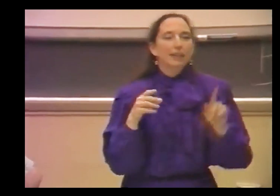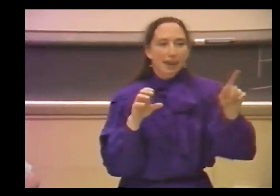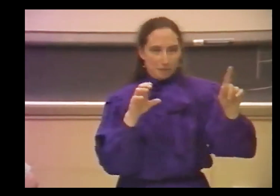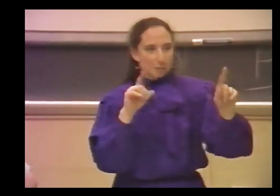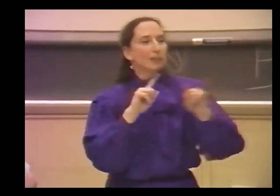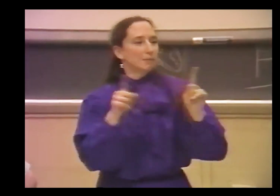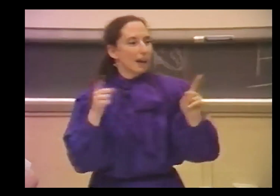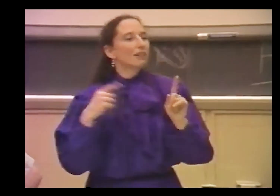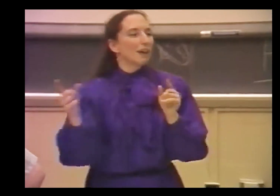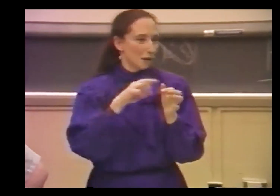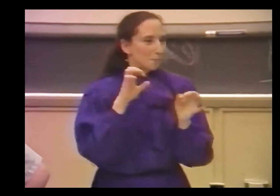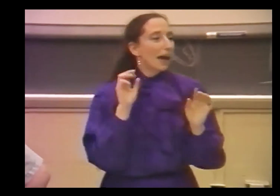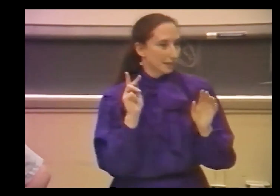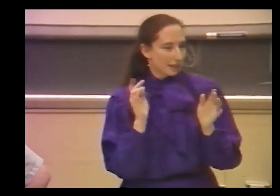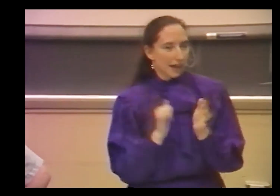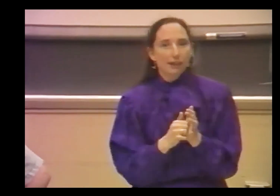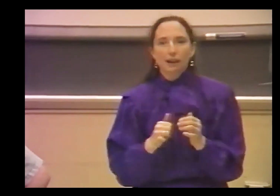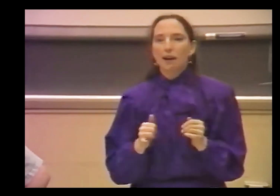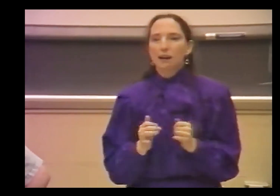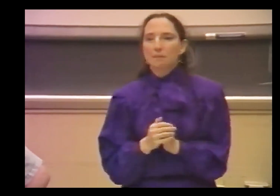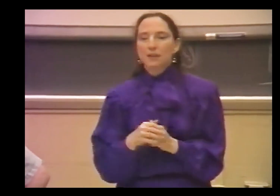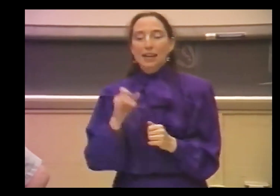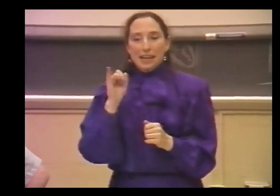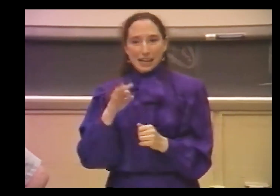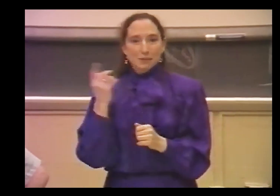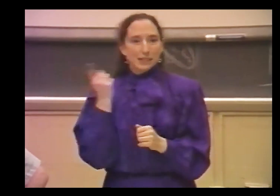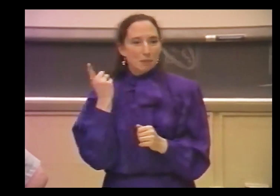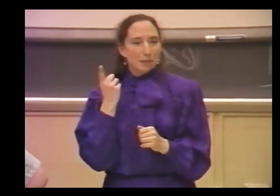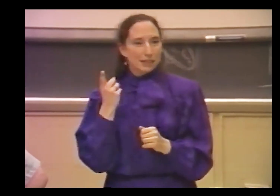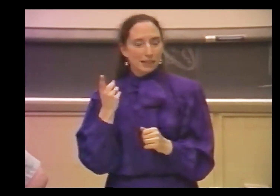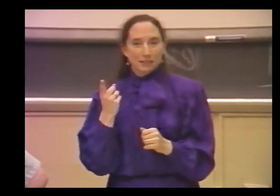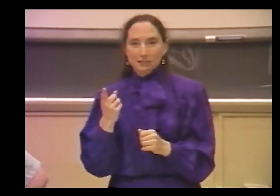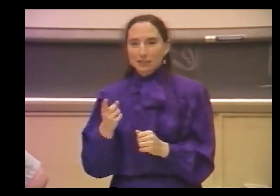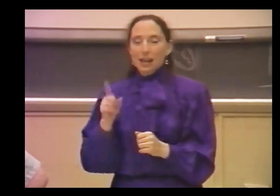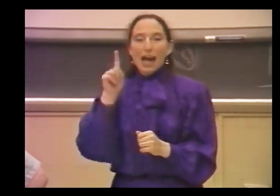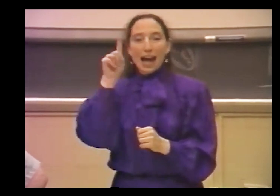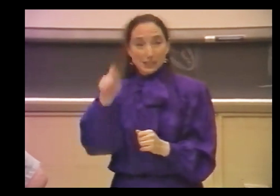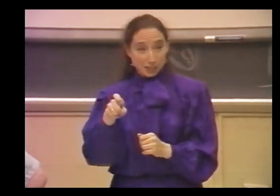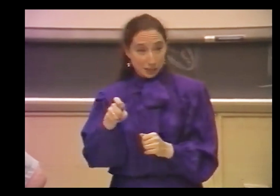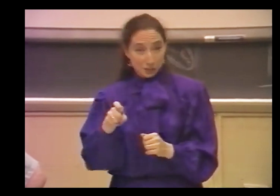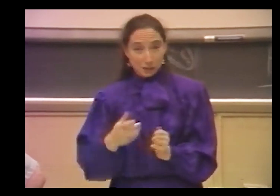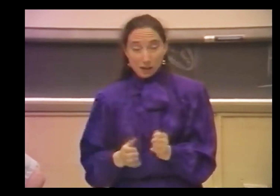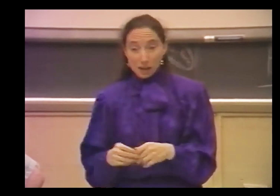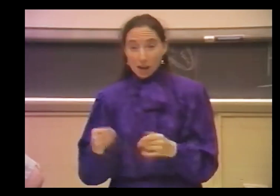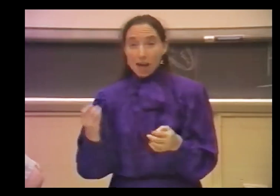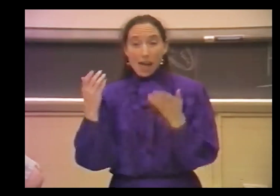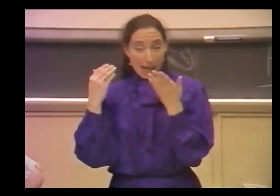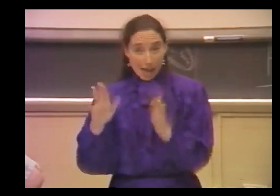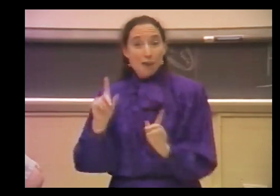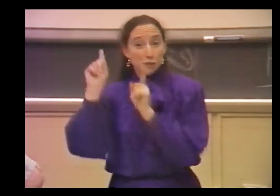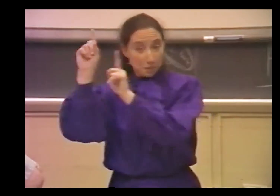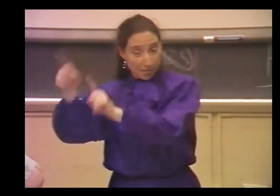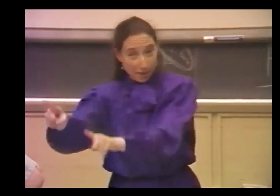yeah, but I'll come back to that. If somebody asks you, have you been